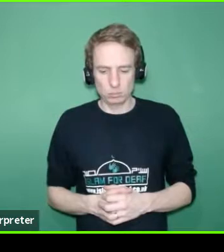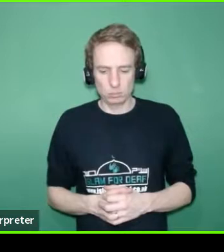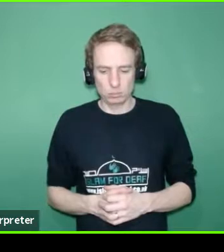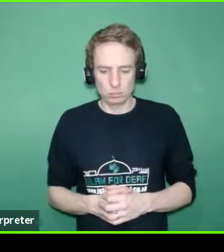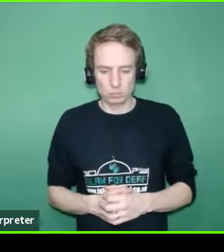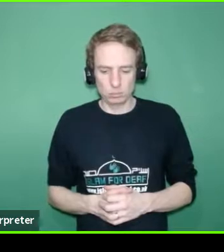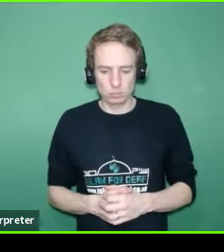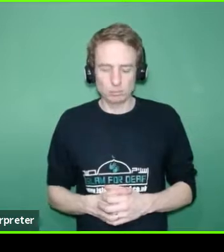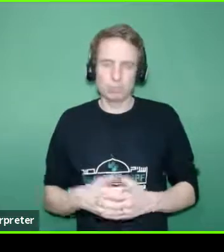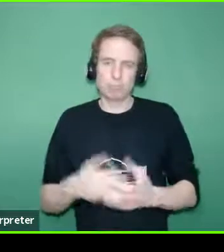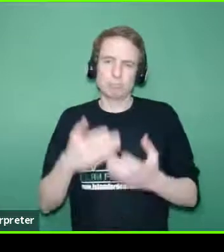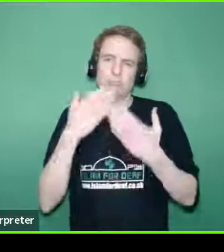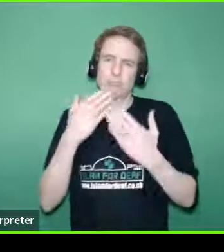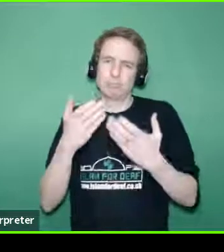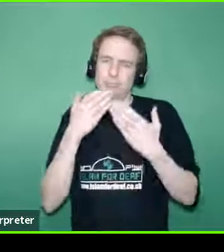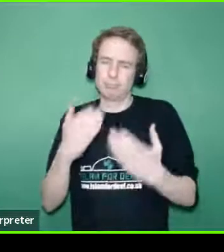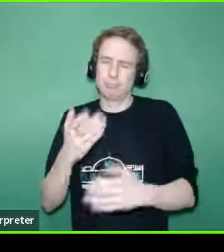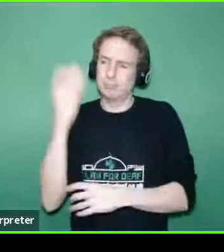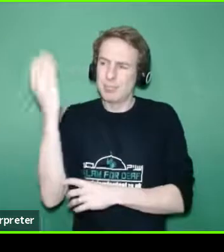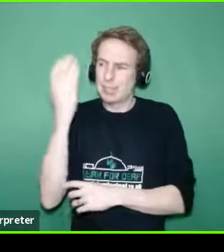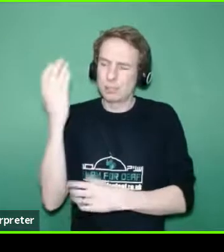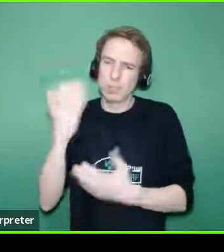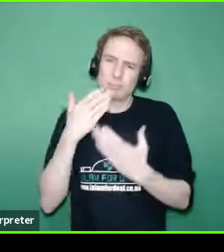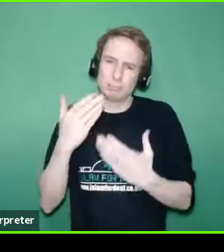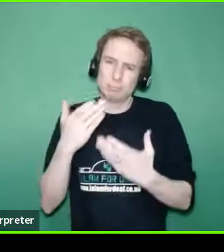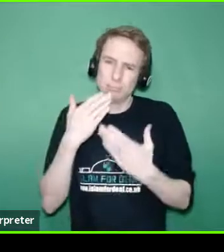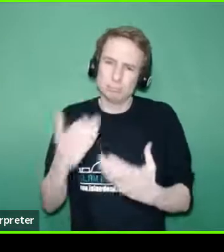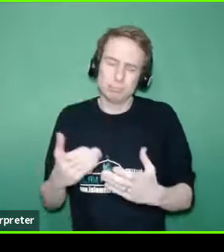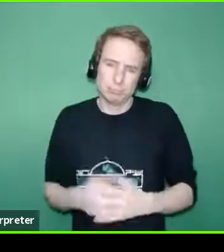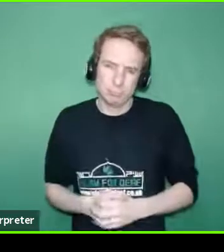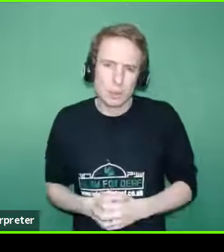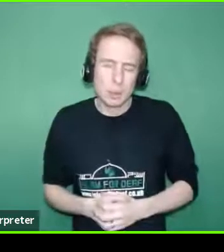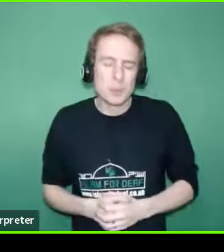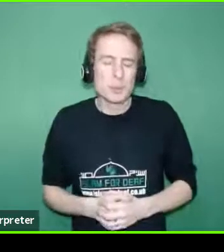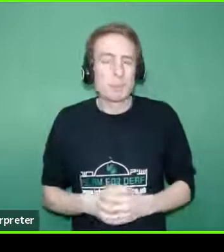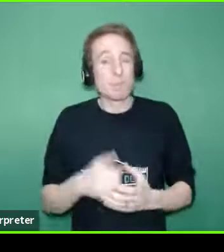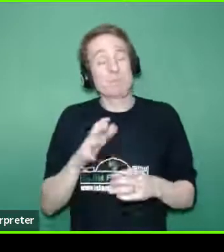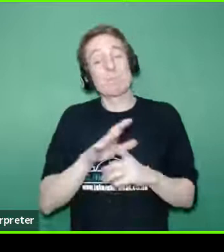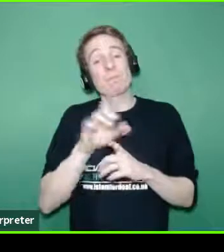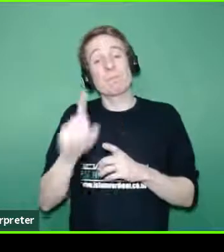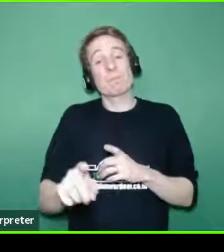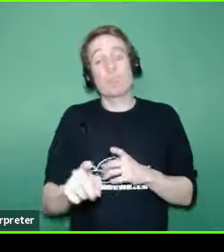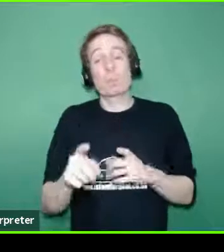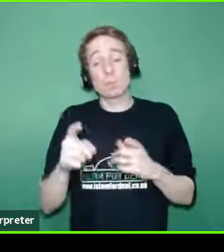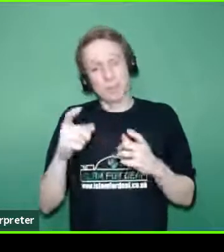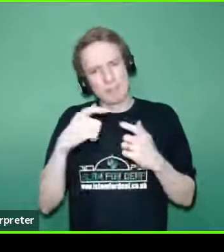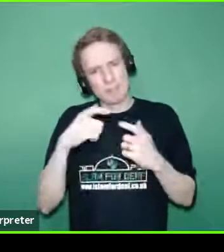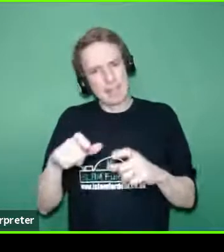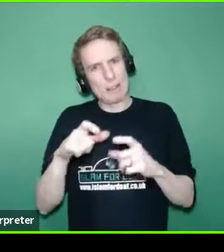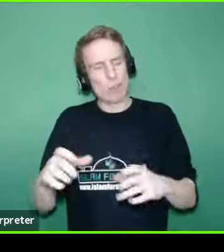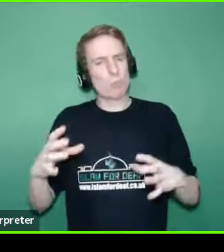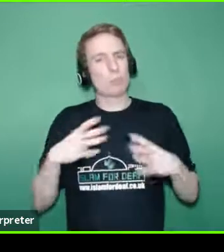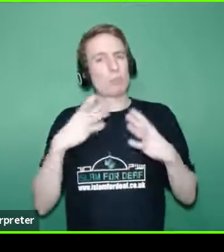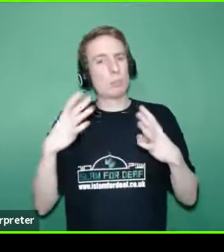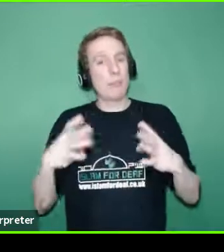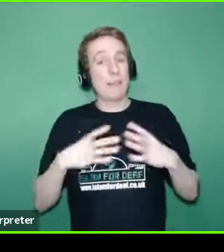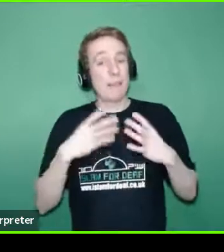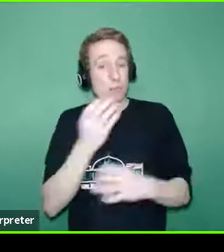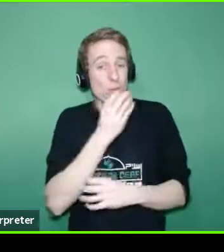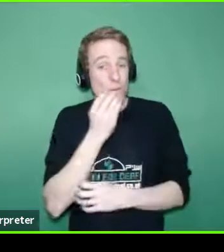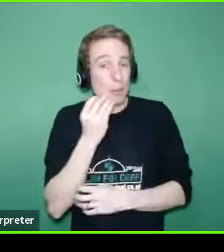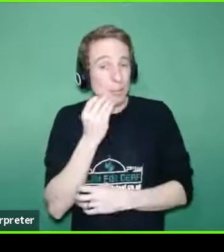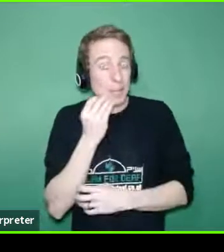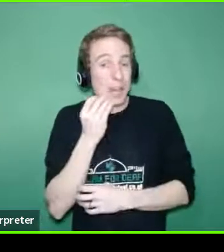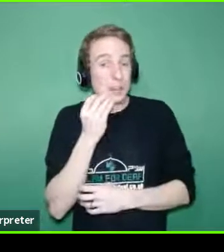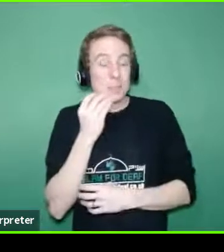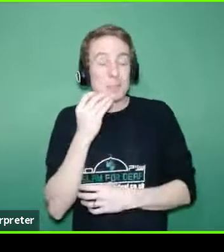Well, we'll continue again with the preparation for Ramadan up until the month of Ramadan, inshallah. And then,